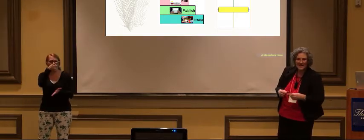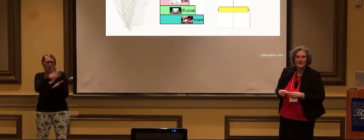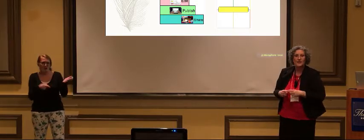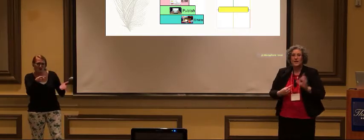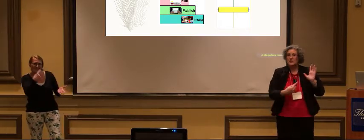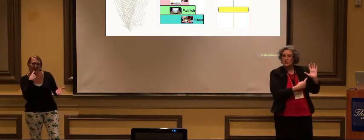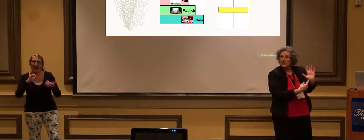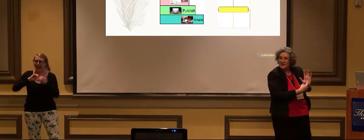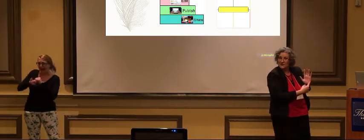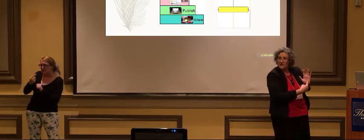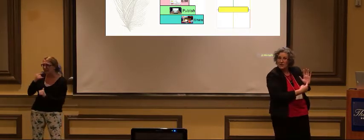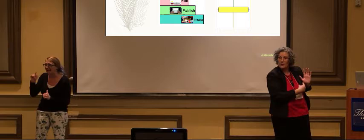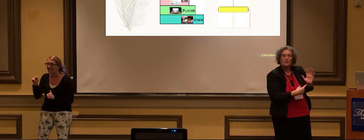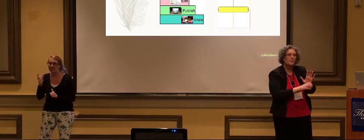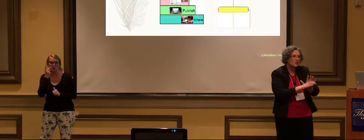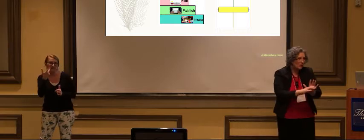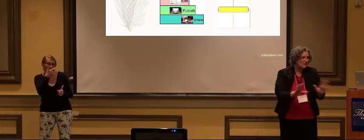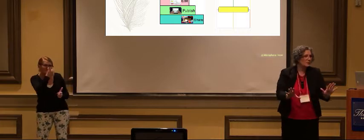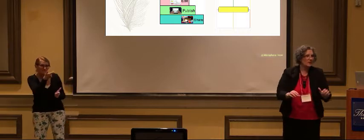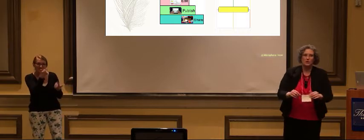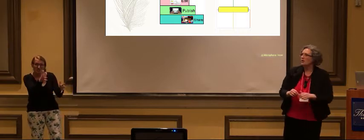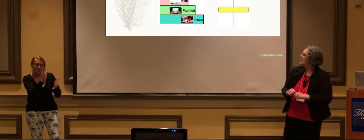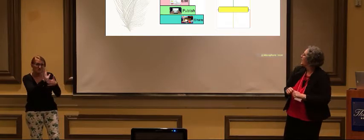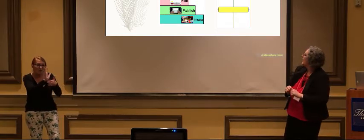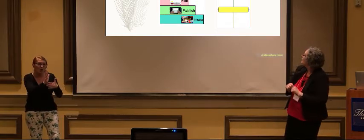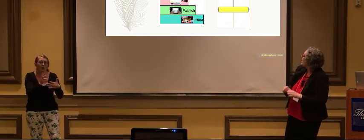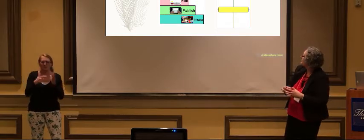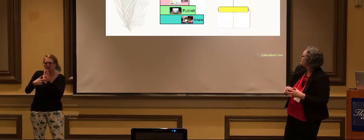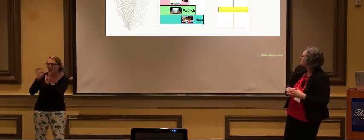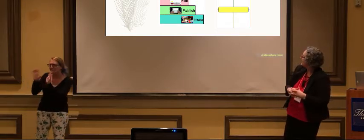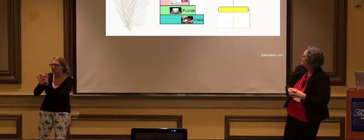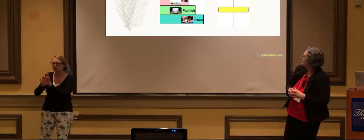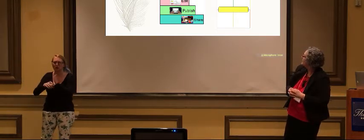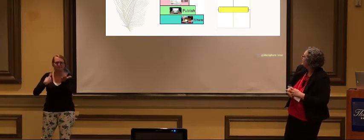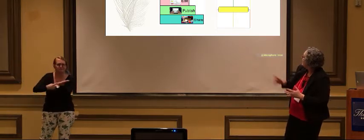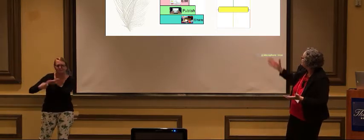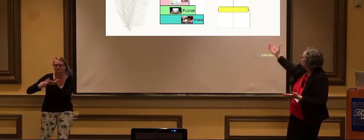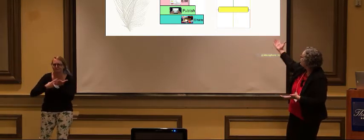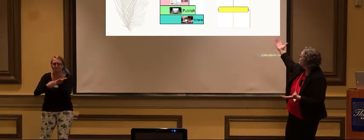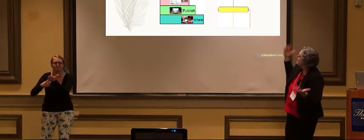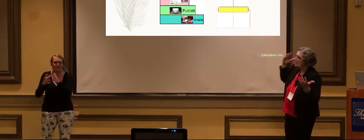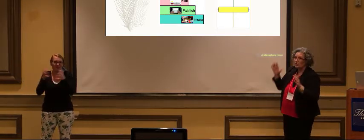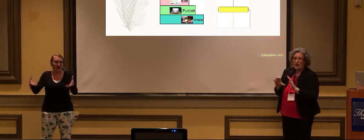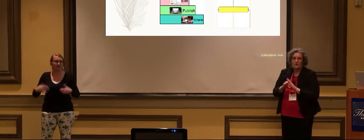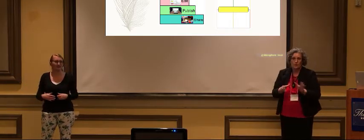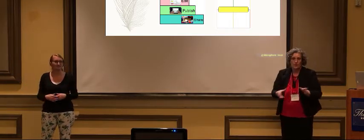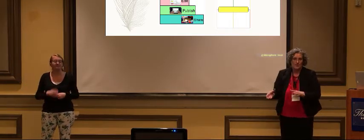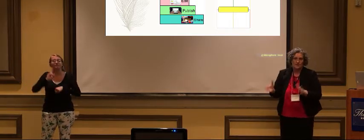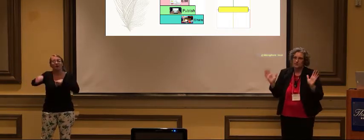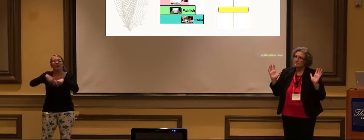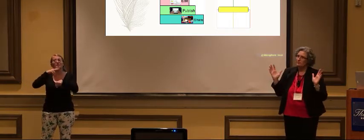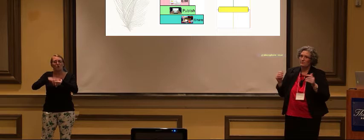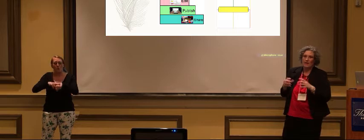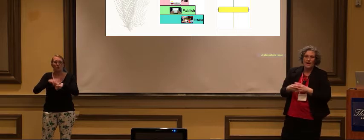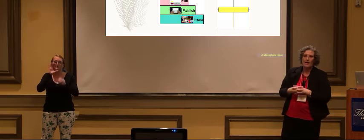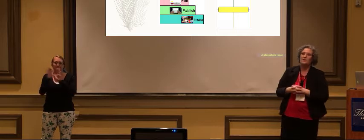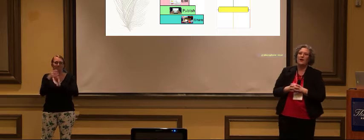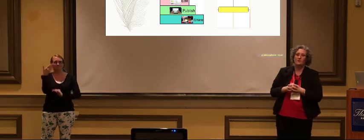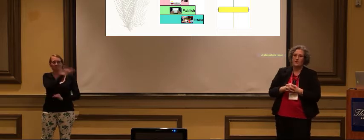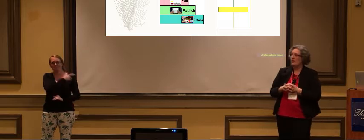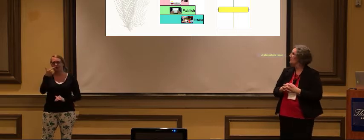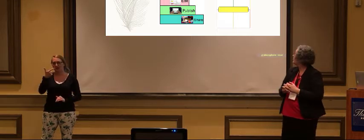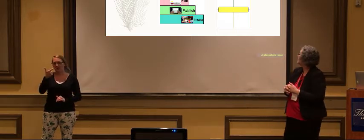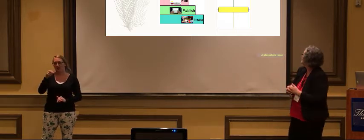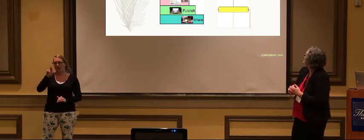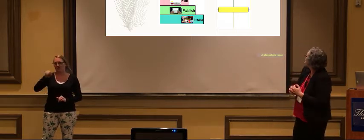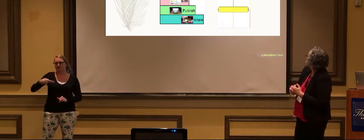did she say it, did you see this video, let me show you this picture. A lot of discussion. Of course, a graphic organizer, I have to